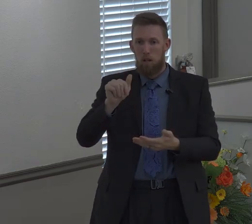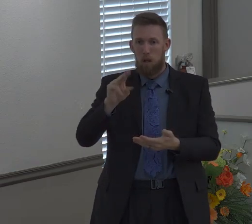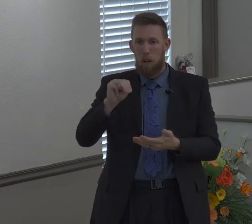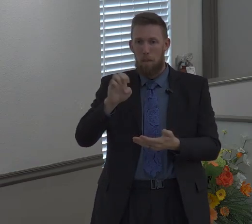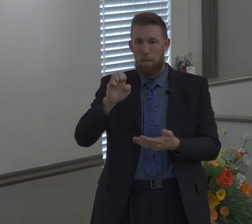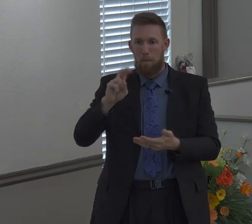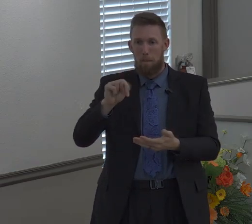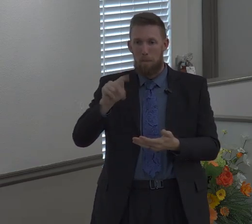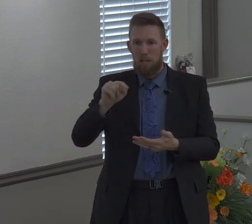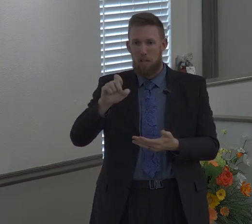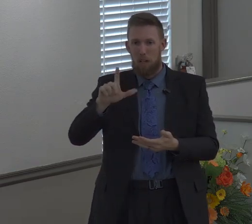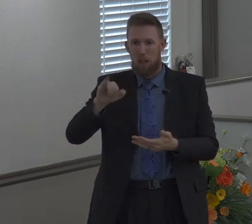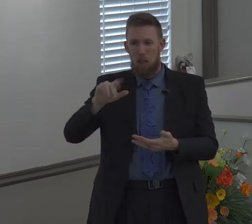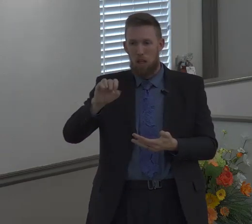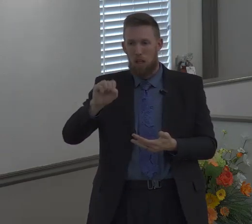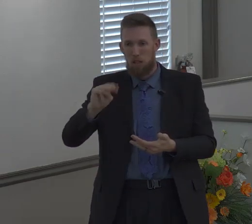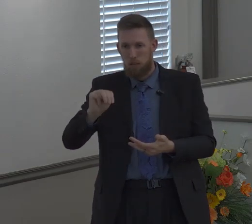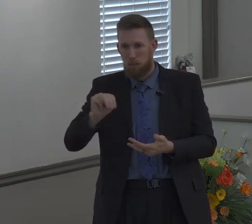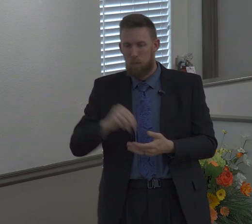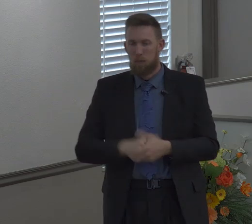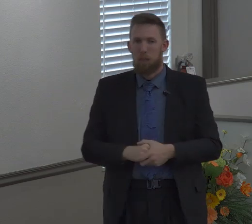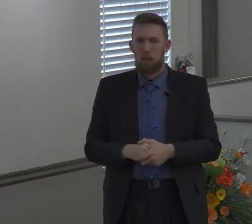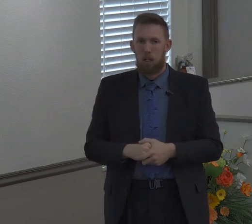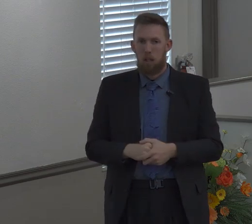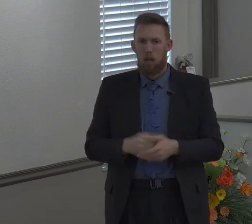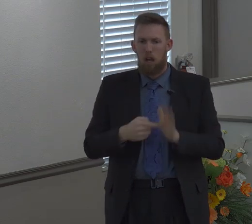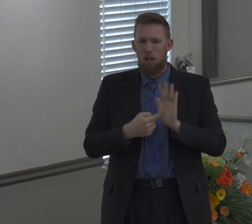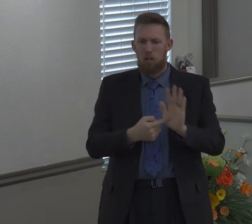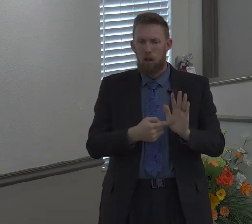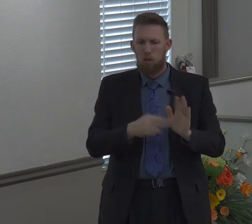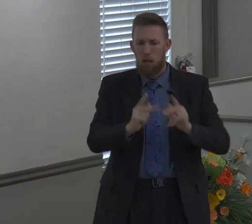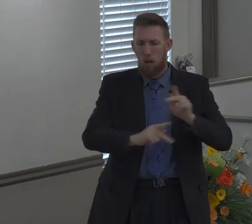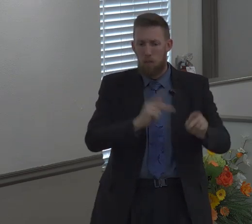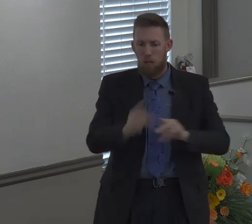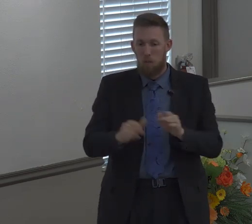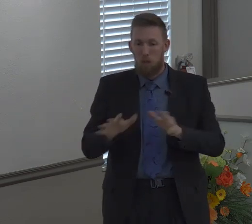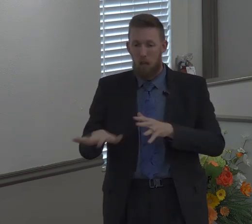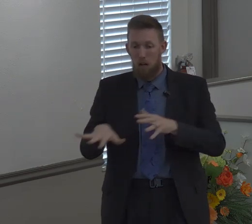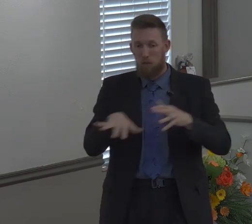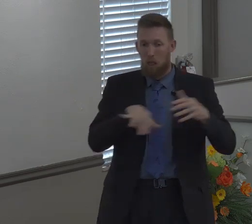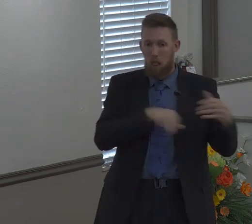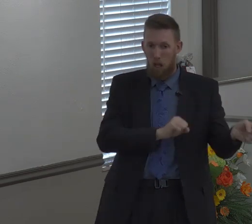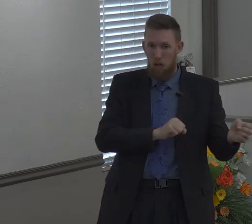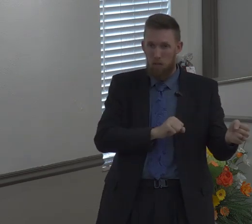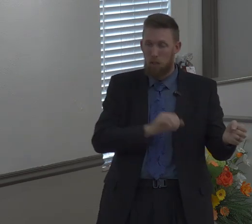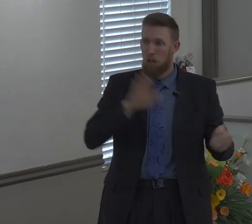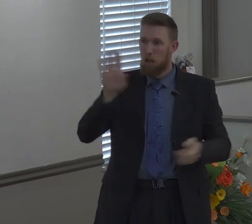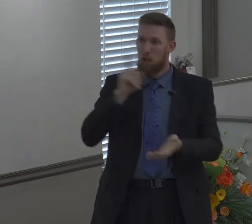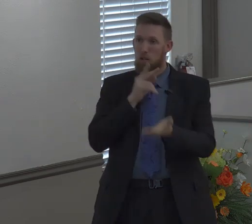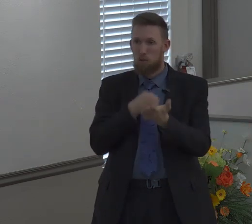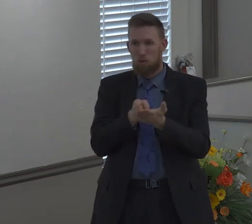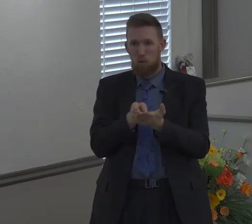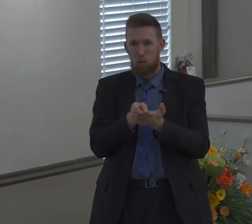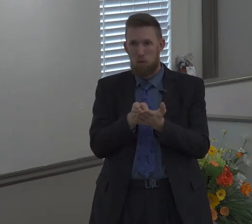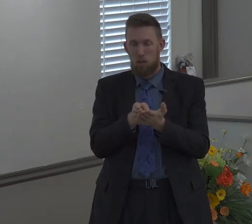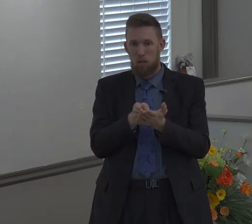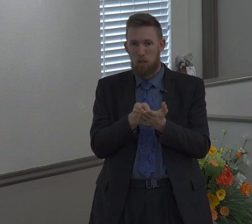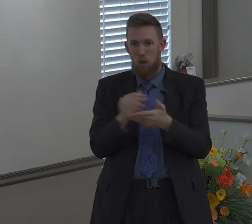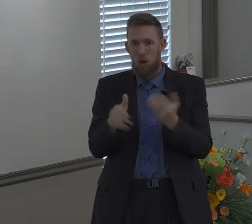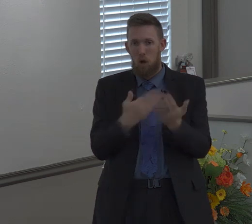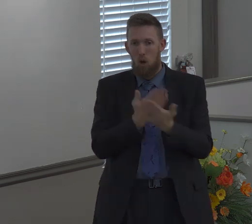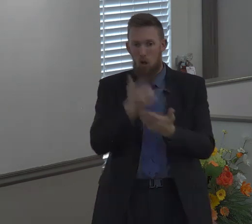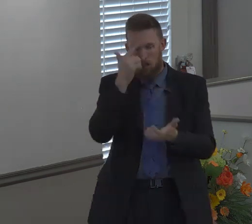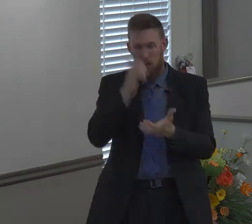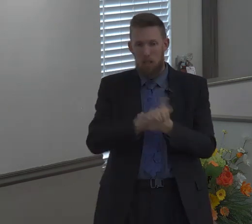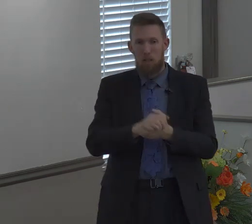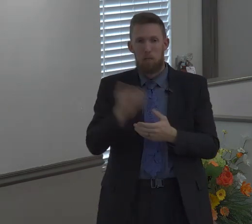What that did was it identified a people who have departed, who have been deceived into leaving